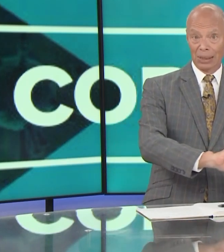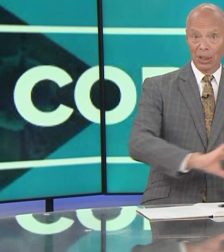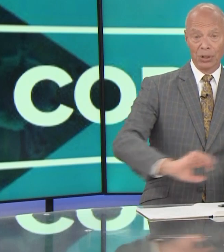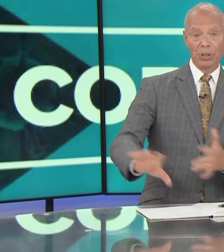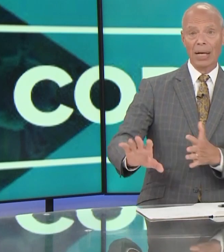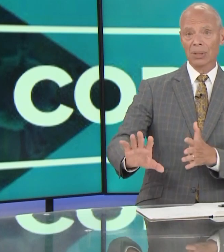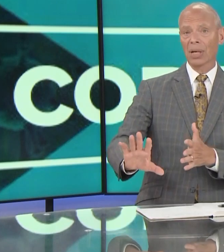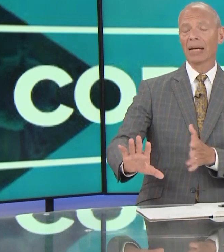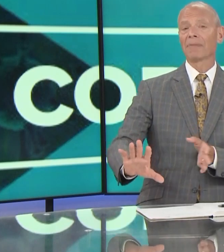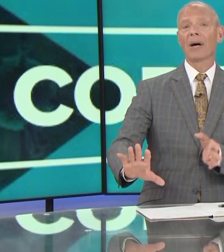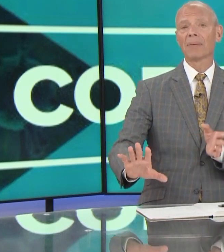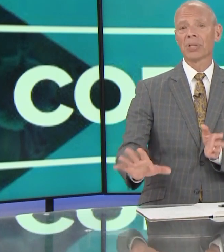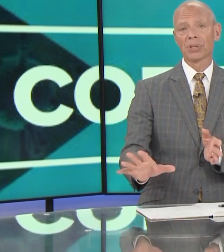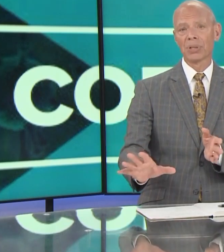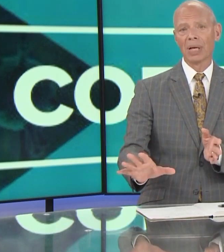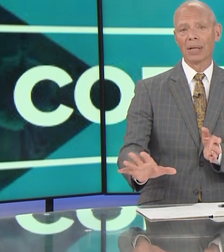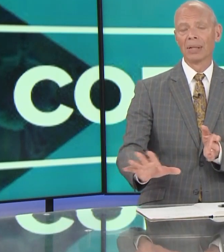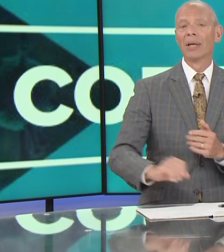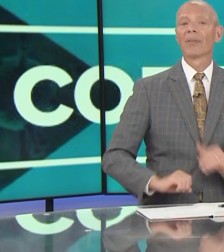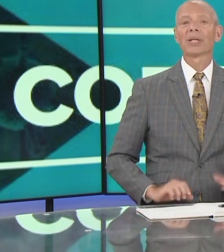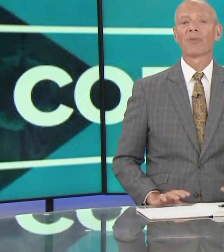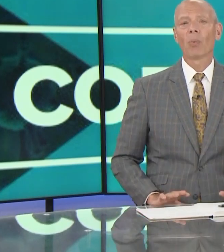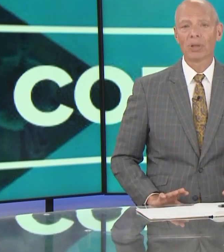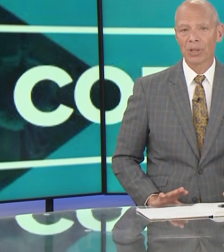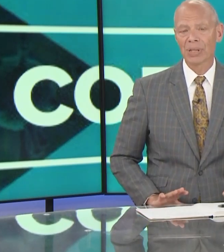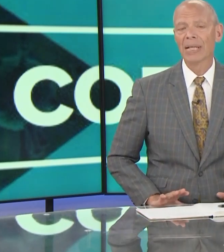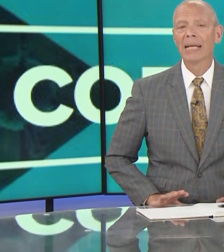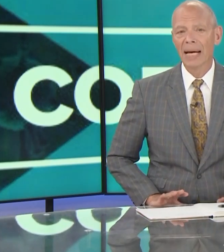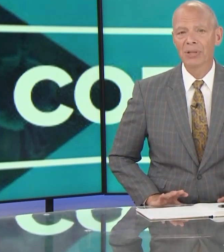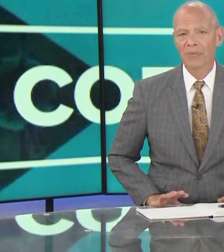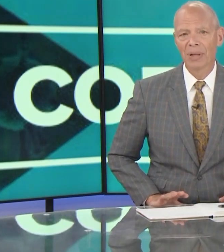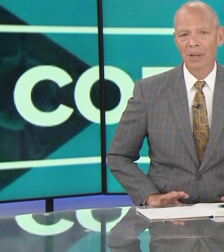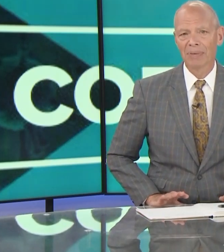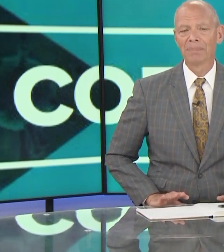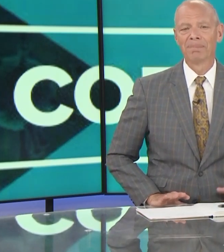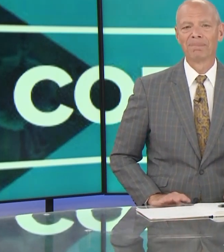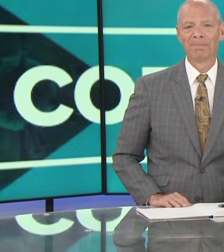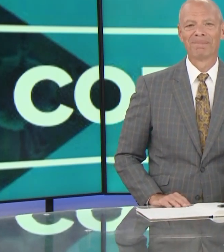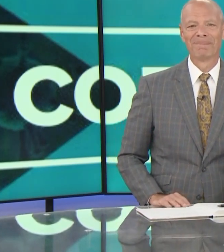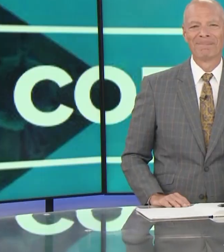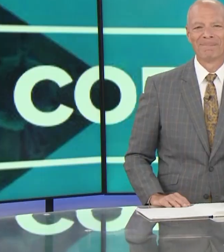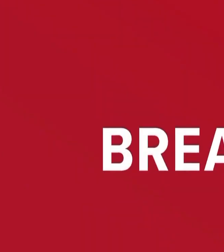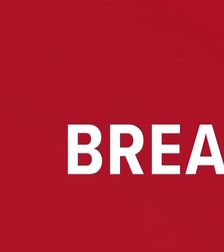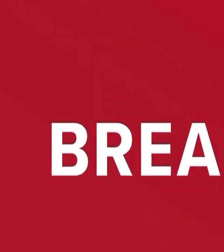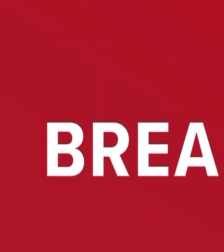that kind of got glitched out tonight at 5, 6, and 10. Thanks for watching THV 11.